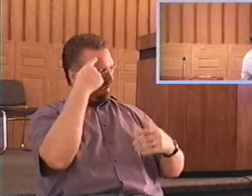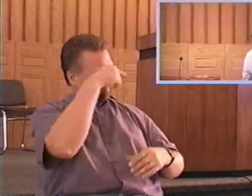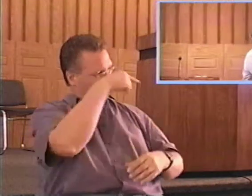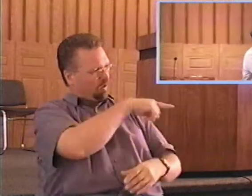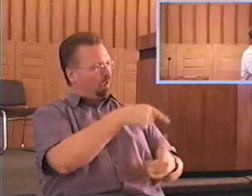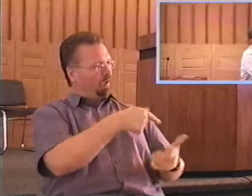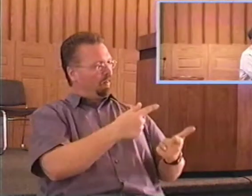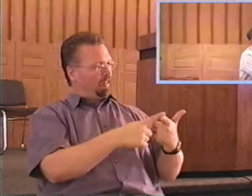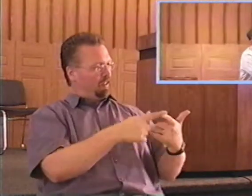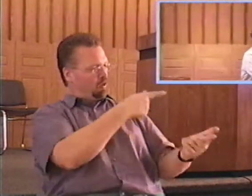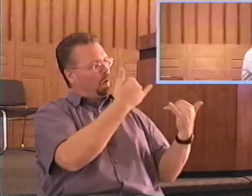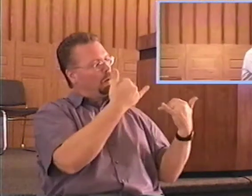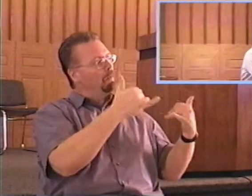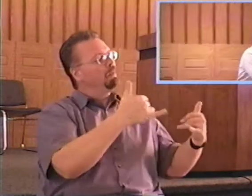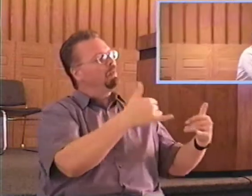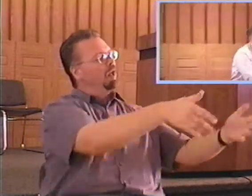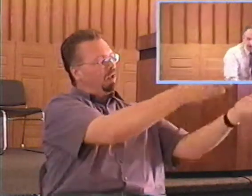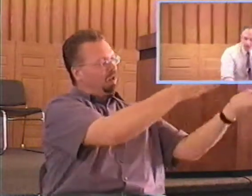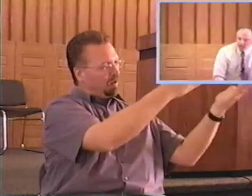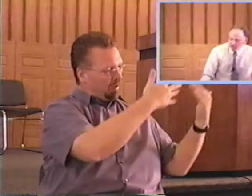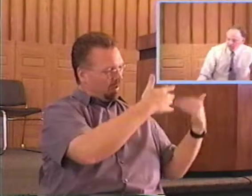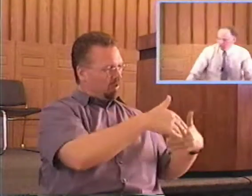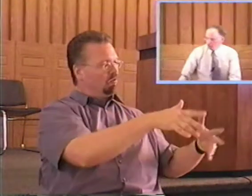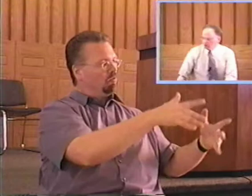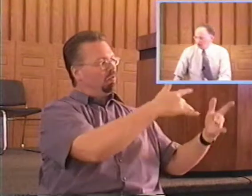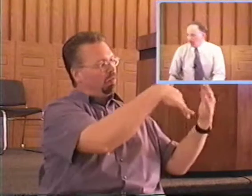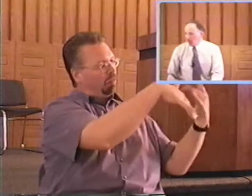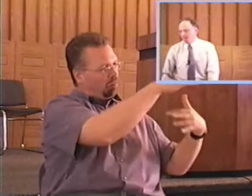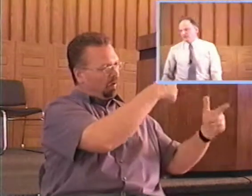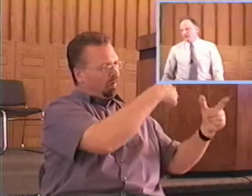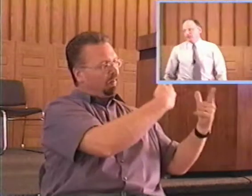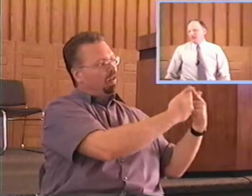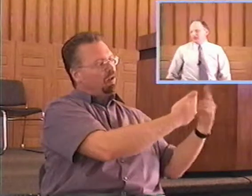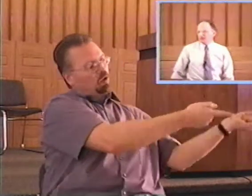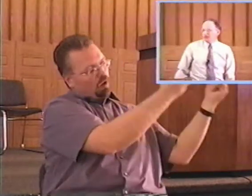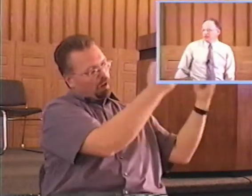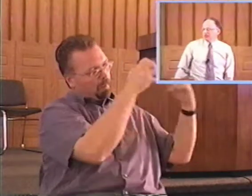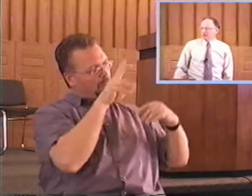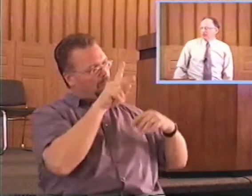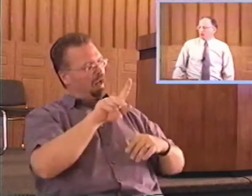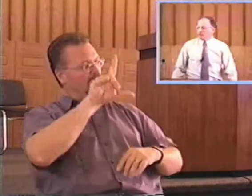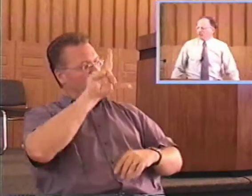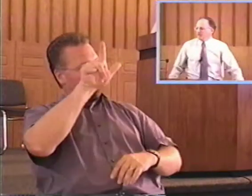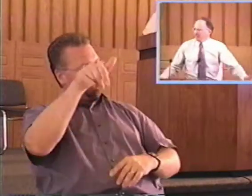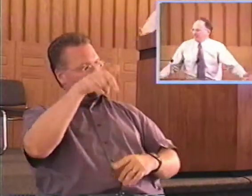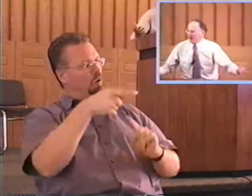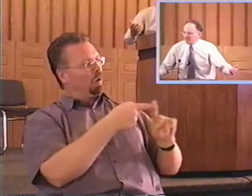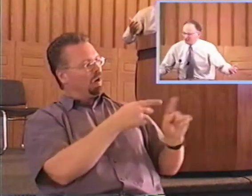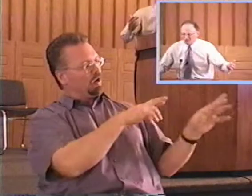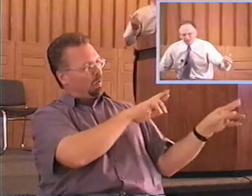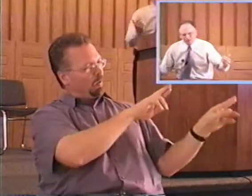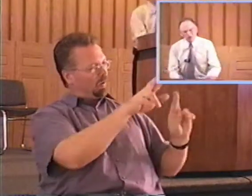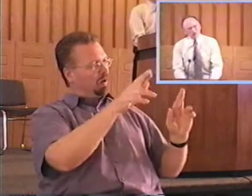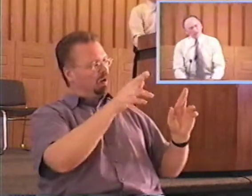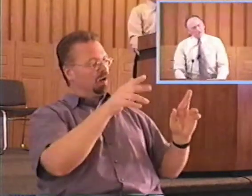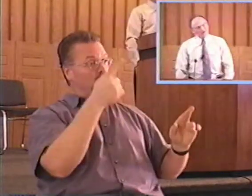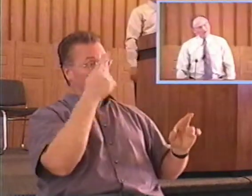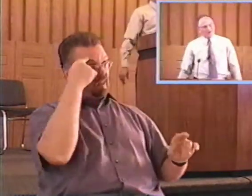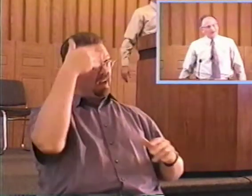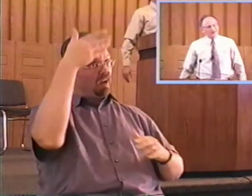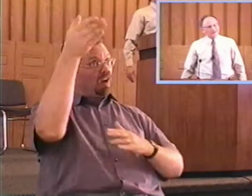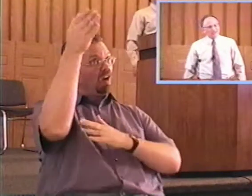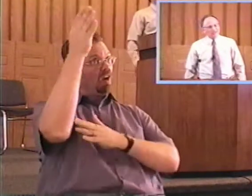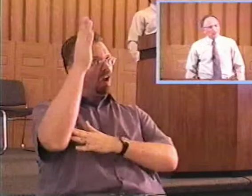you play your games and you get your fulfillment and then you come. What do you think? God is a